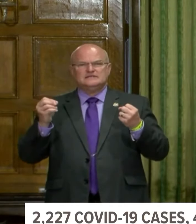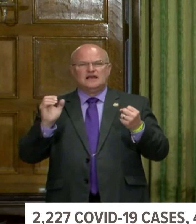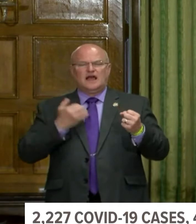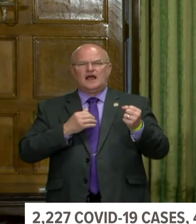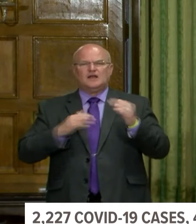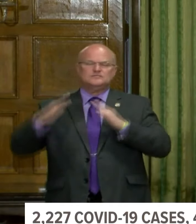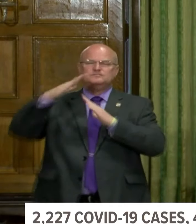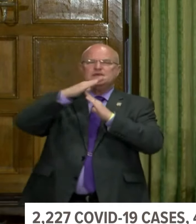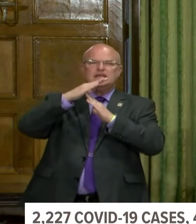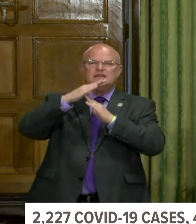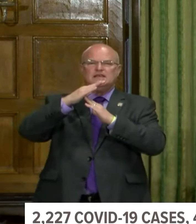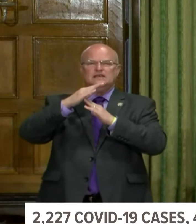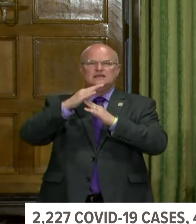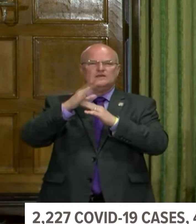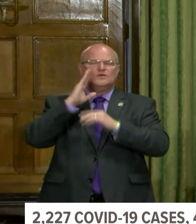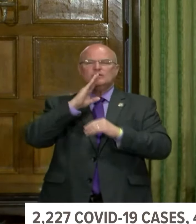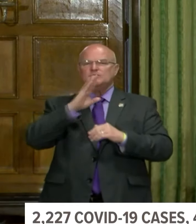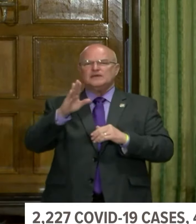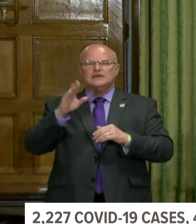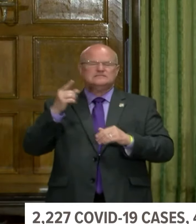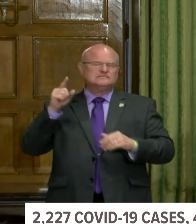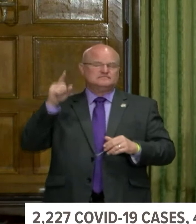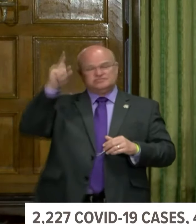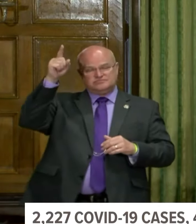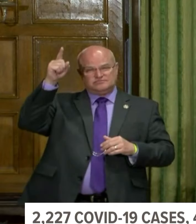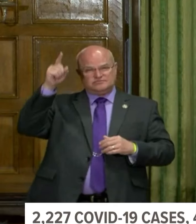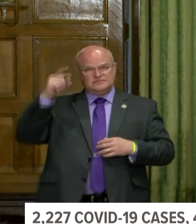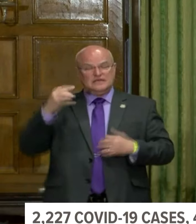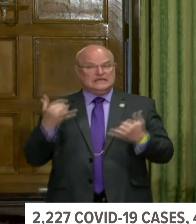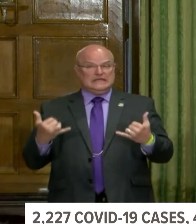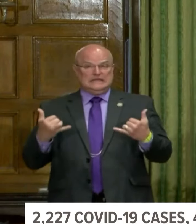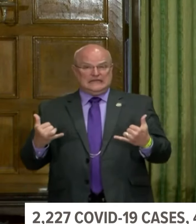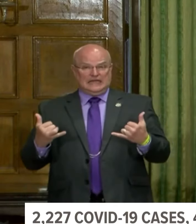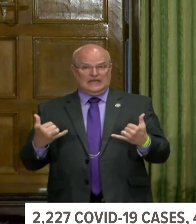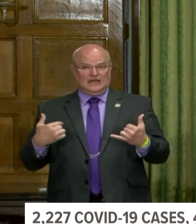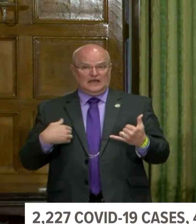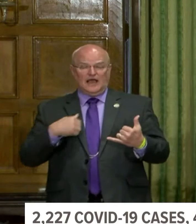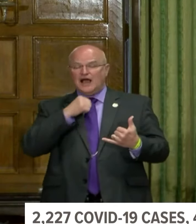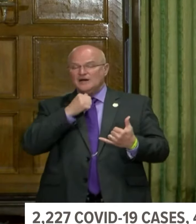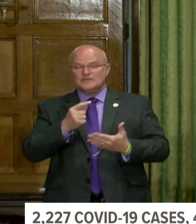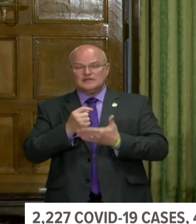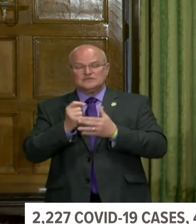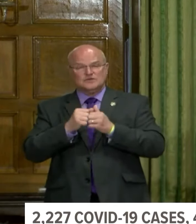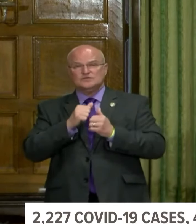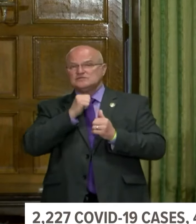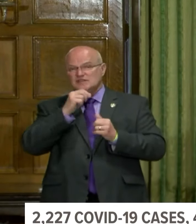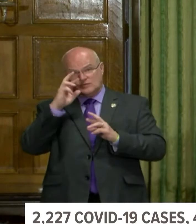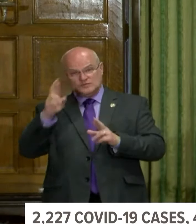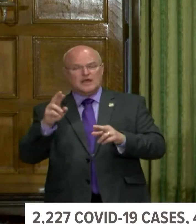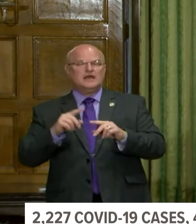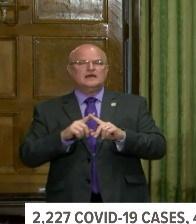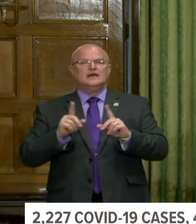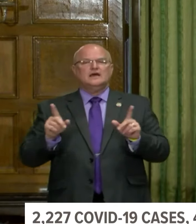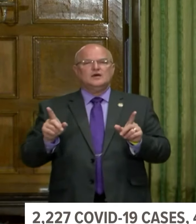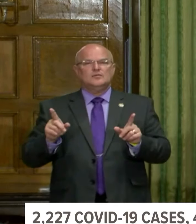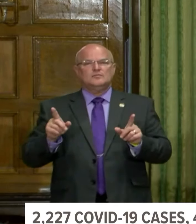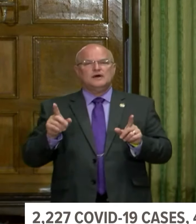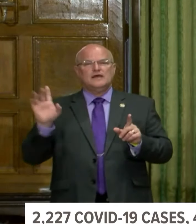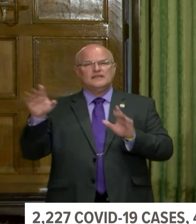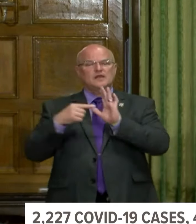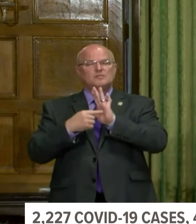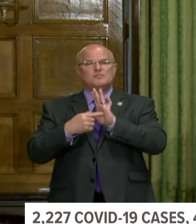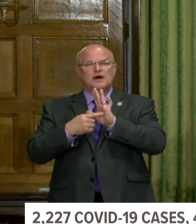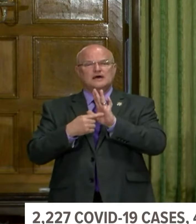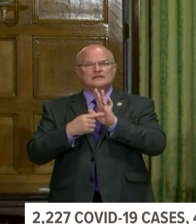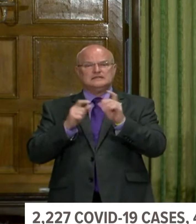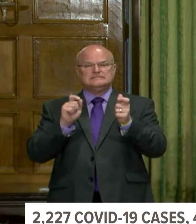our peak was going to be out the roof. Now, I'm not treating that with disrespect, but their